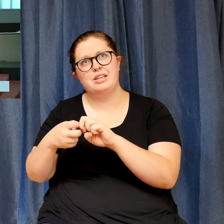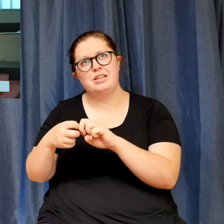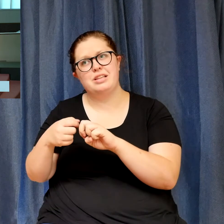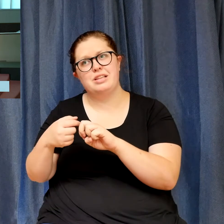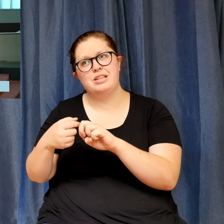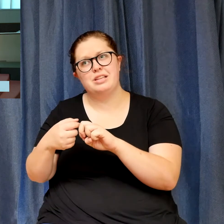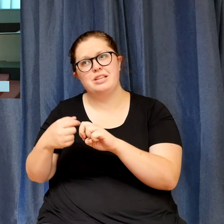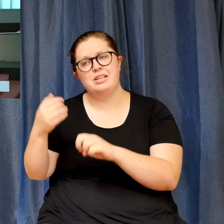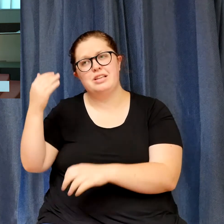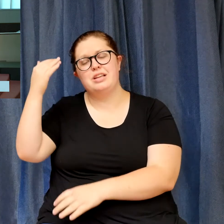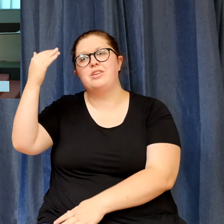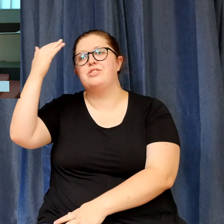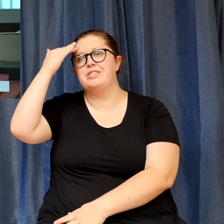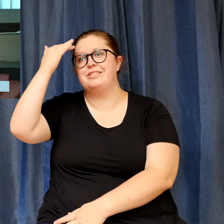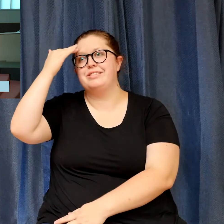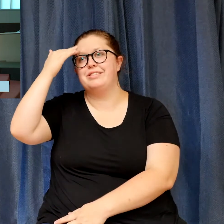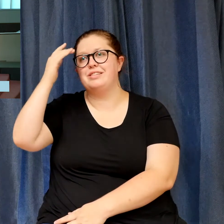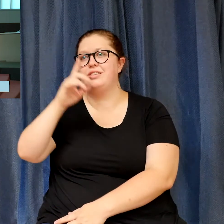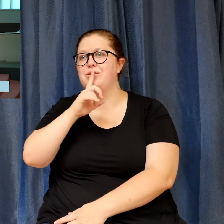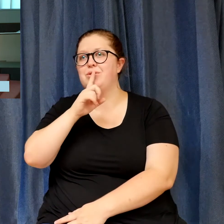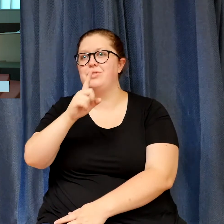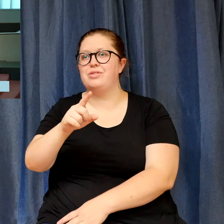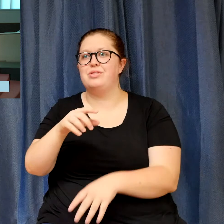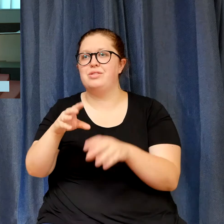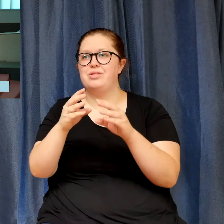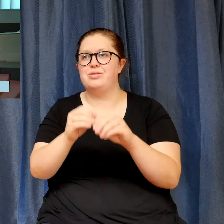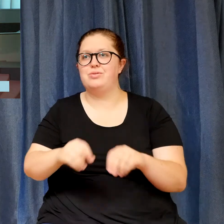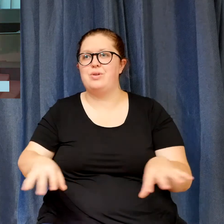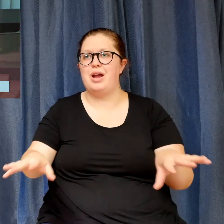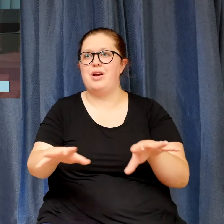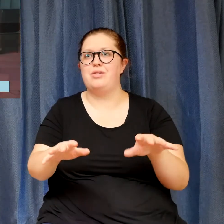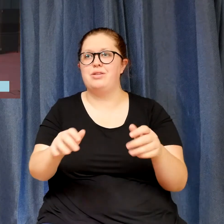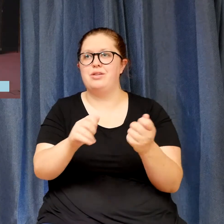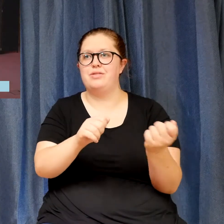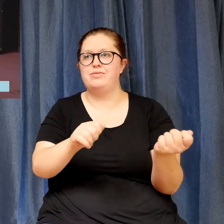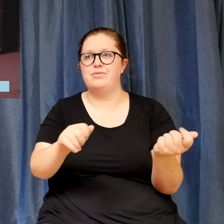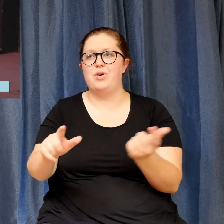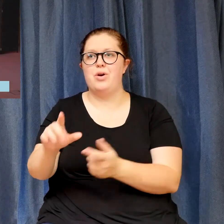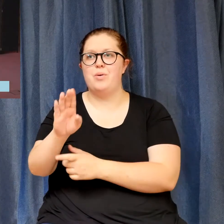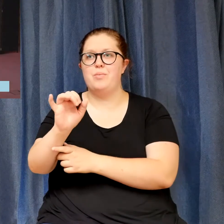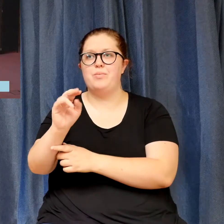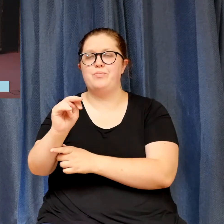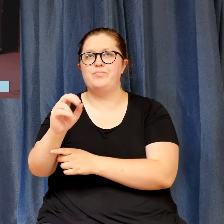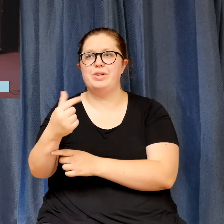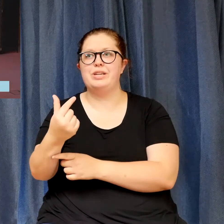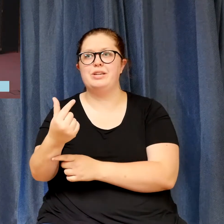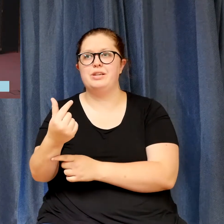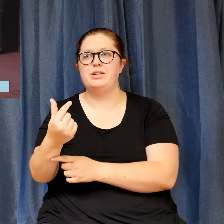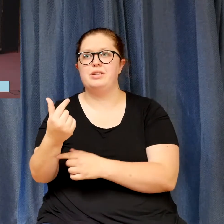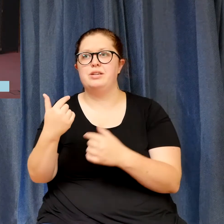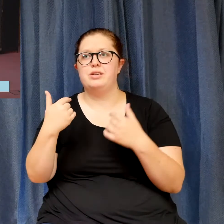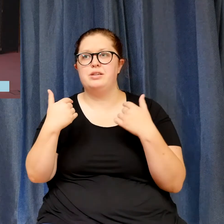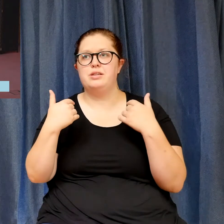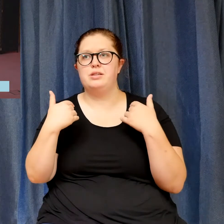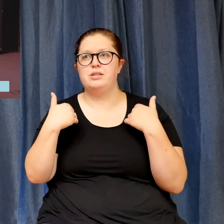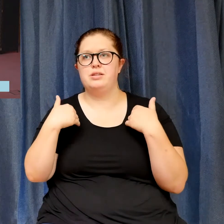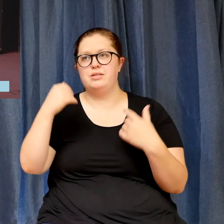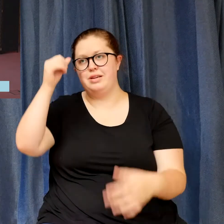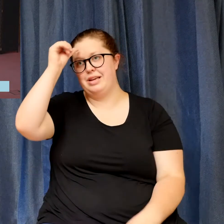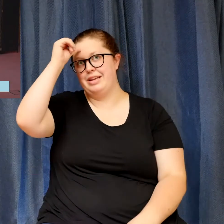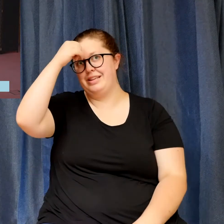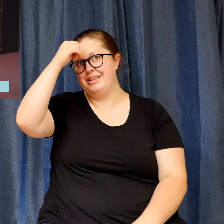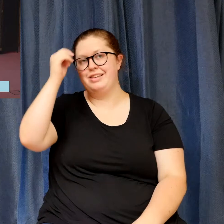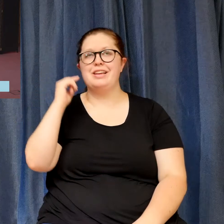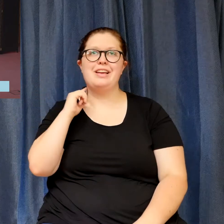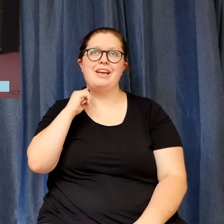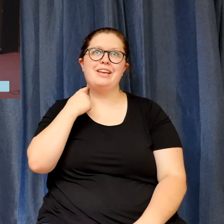being. And he would say this every time we met. And it still gives me goosebumps to say it in the way that he would say